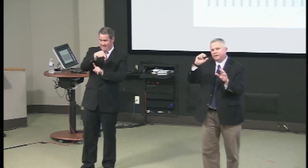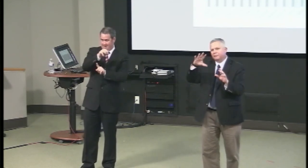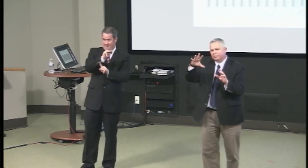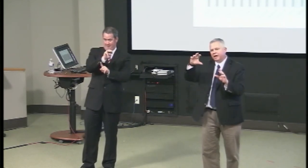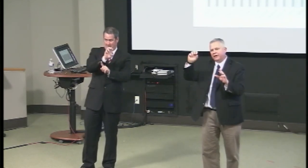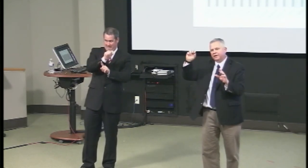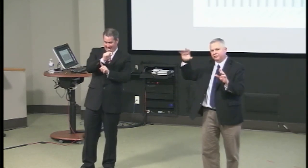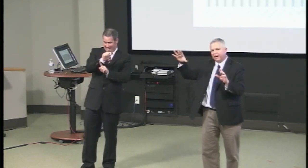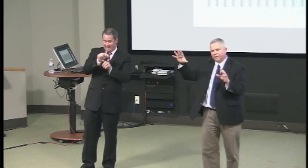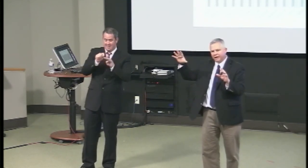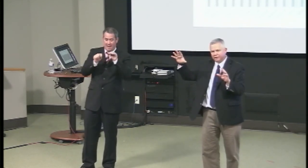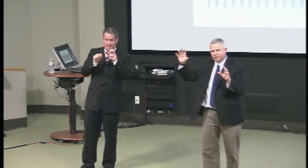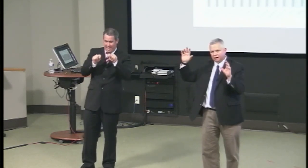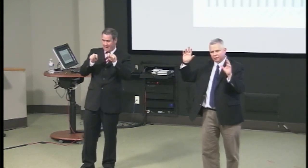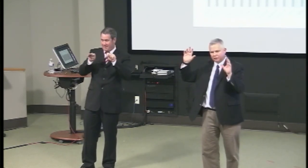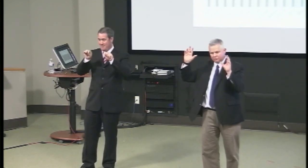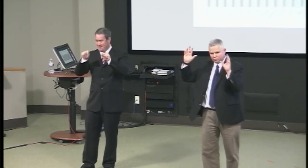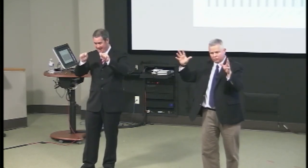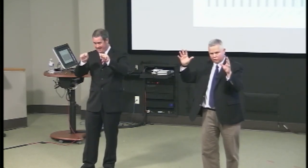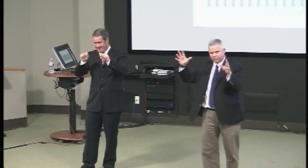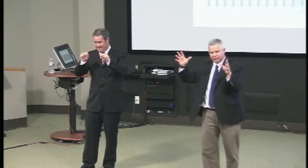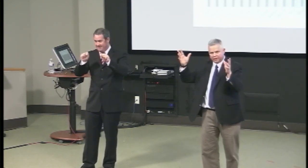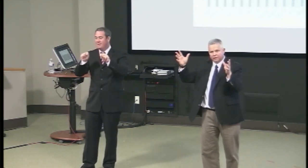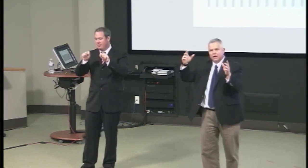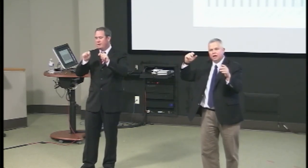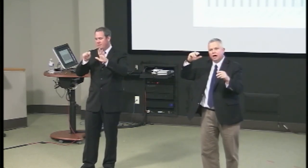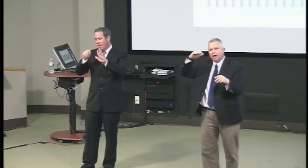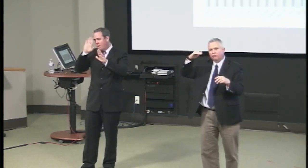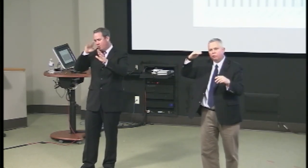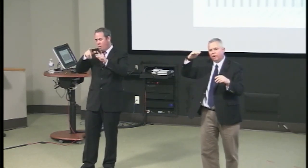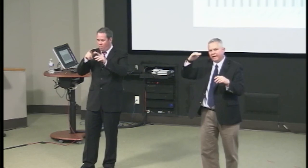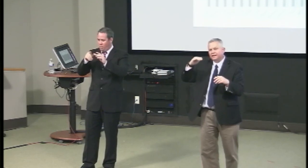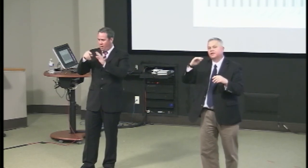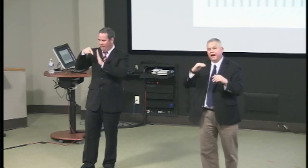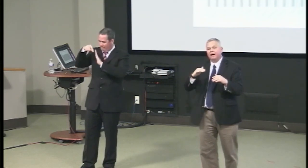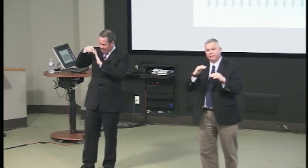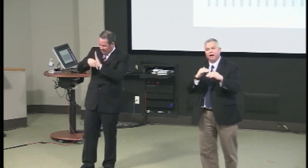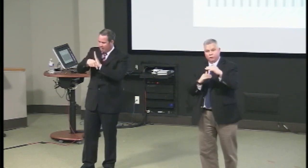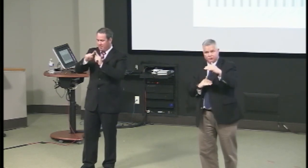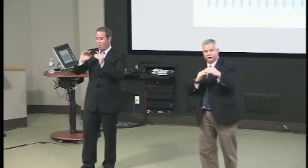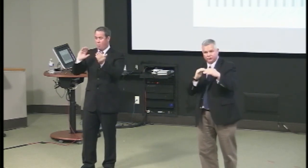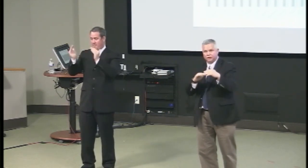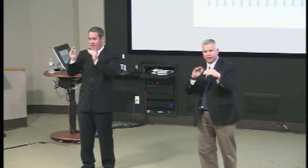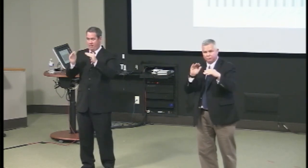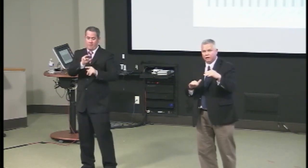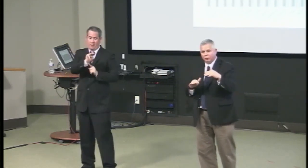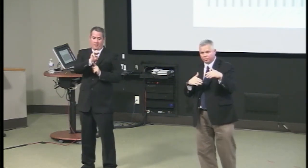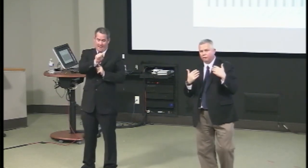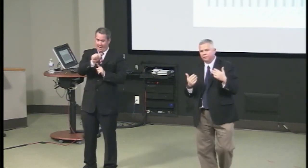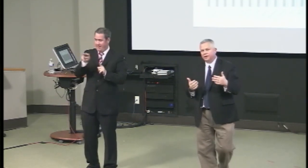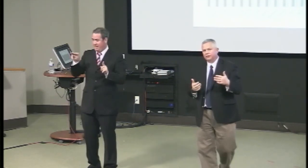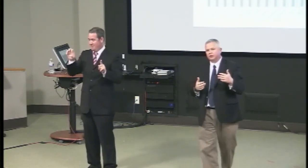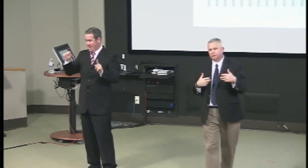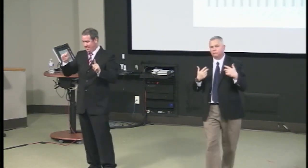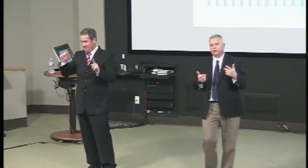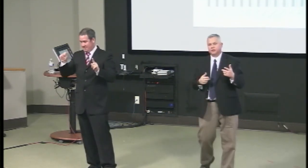we combine the MET and the VAL-MET grouping allele against the VAL-VAL, which has been associated with